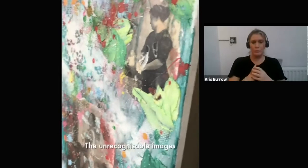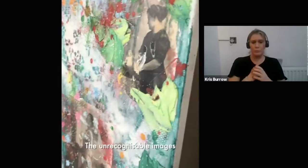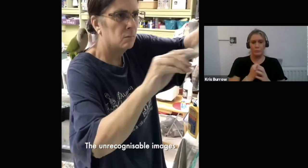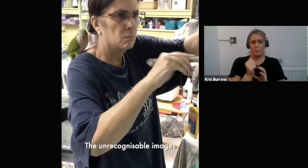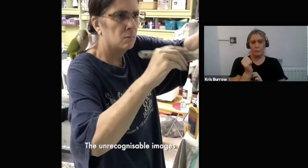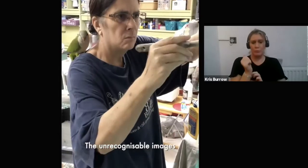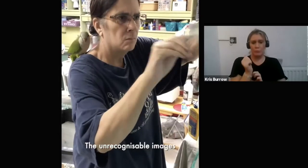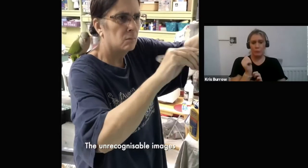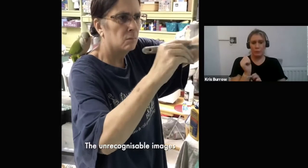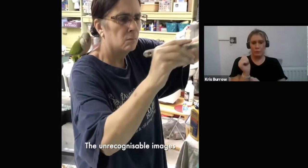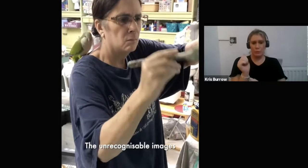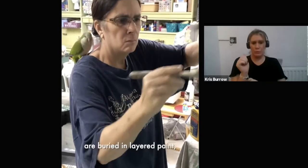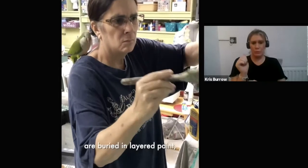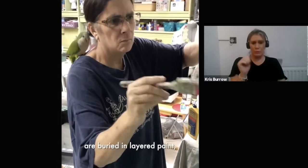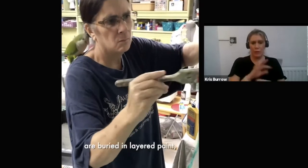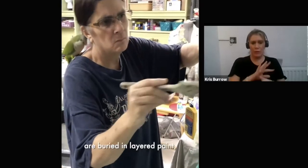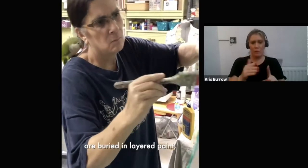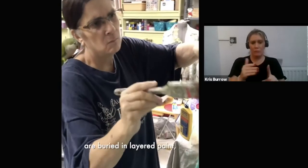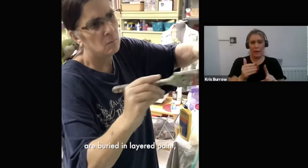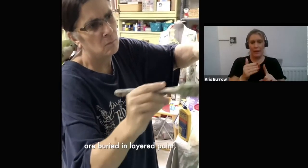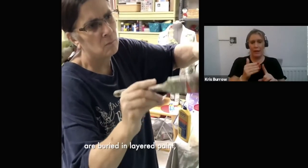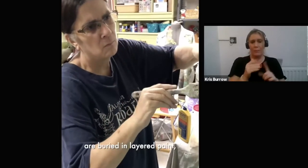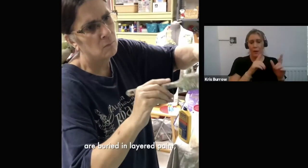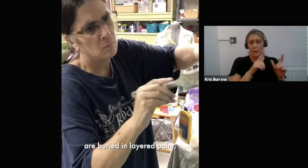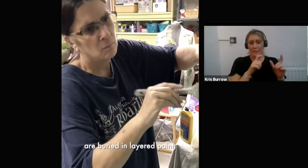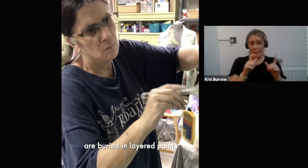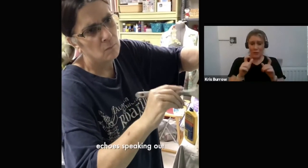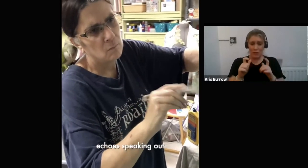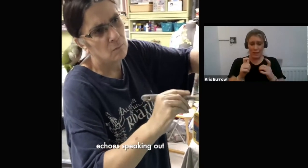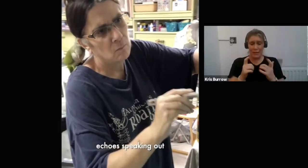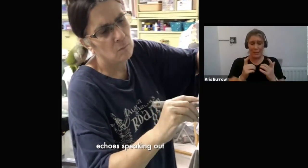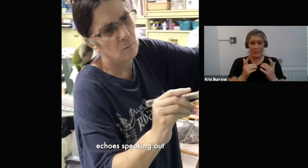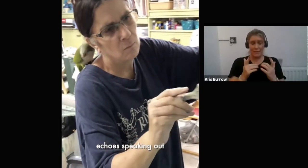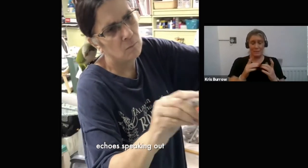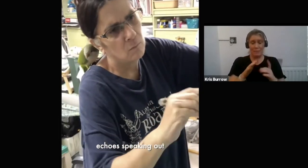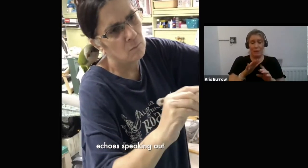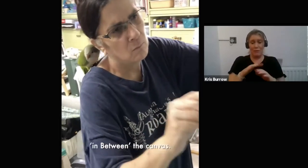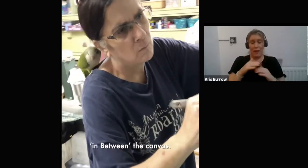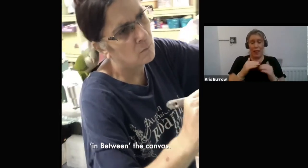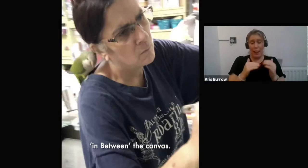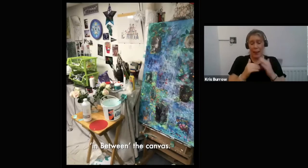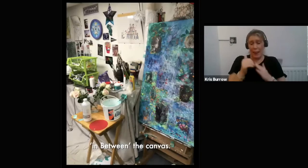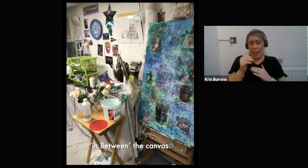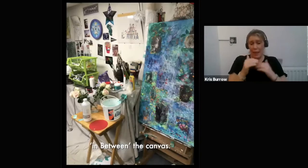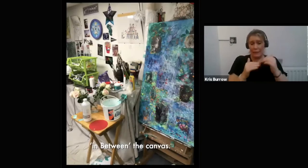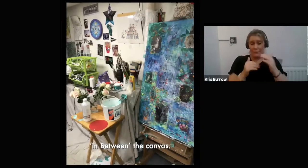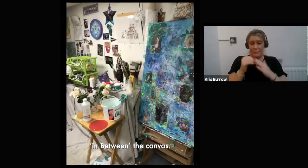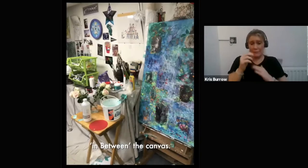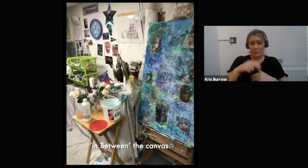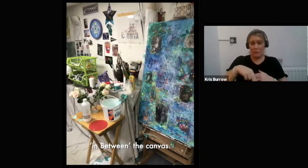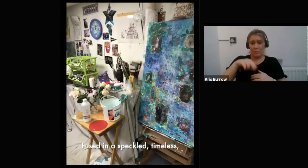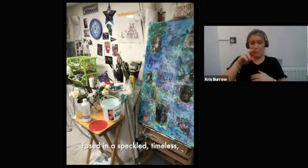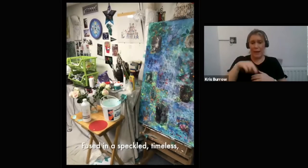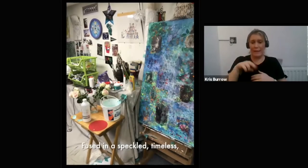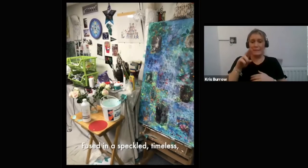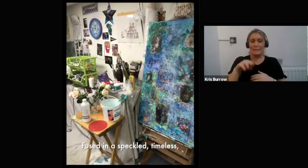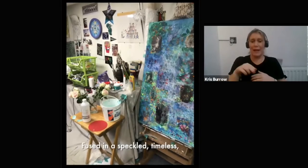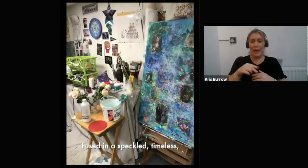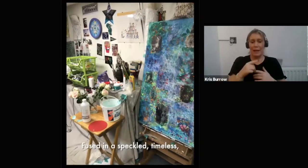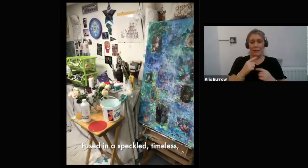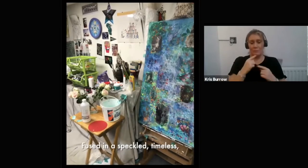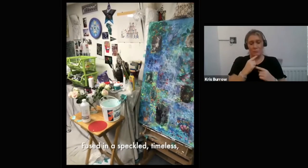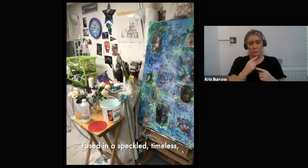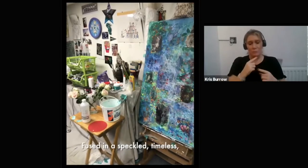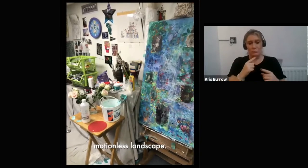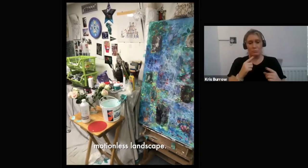The unrecognizable images are buried in layered paint, echoes speaking out in between the canvas, fused in a